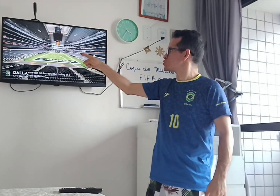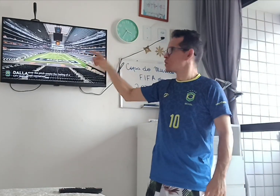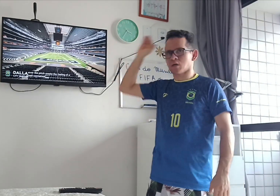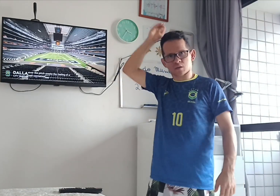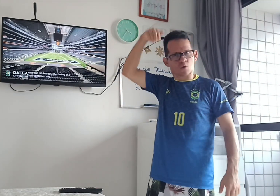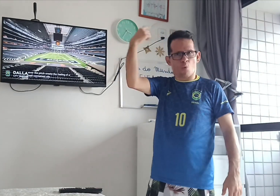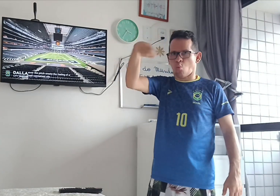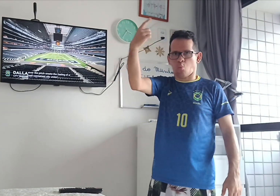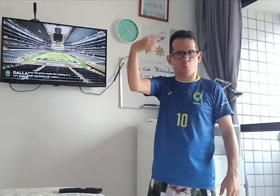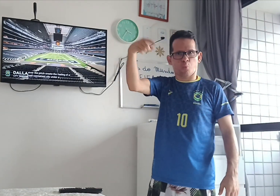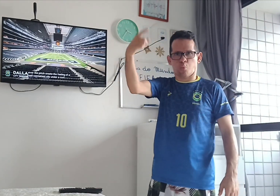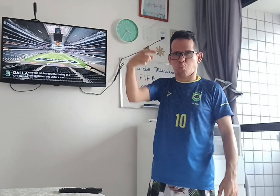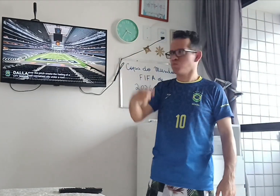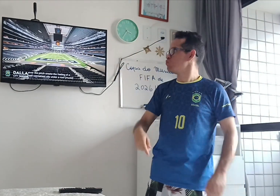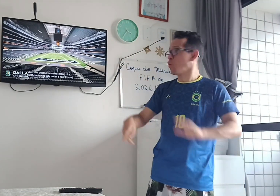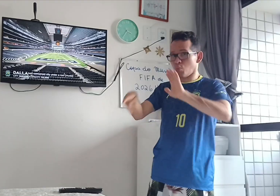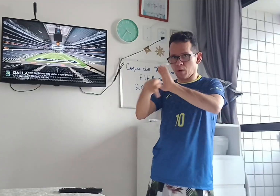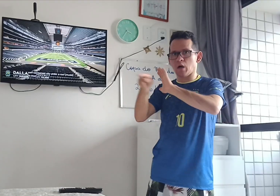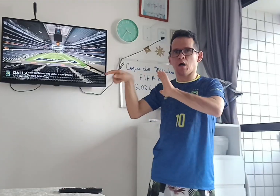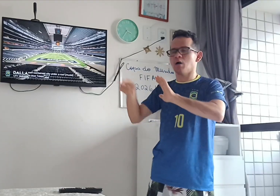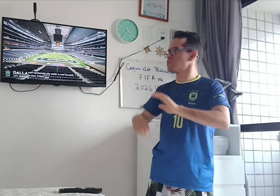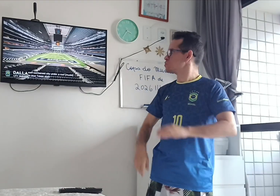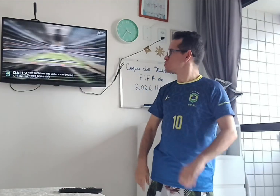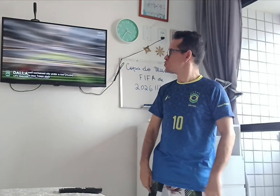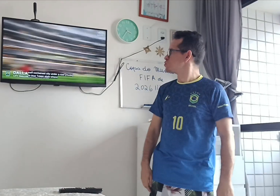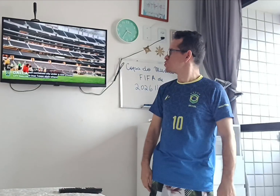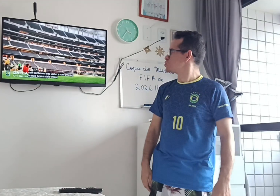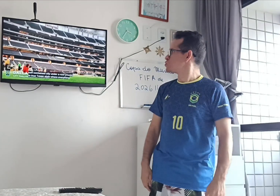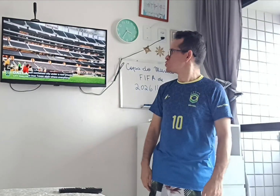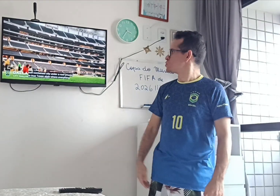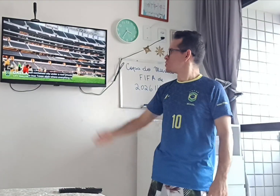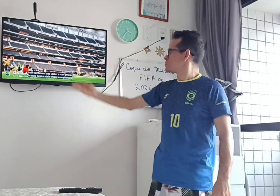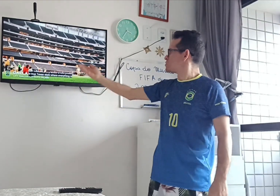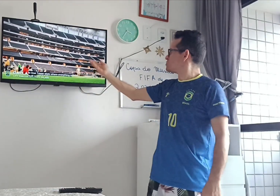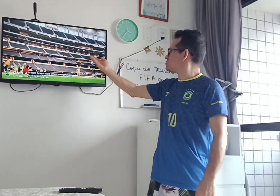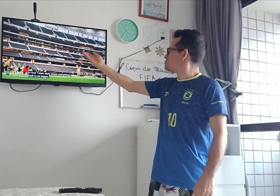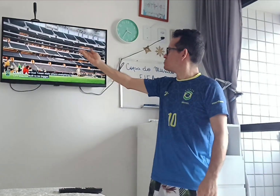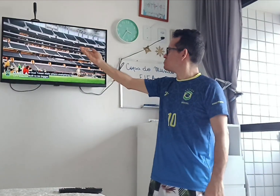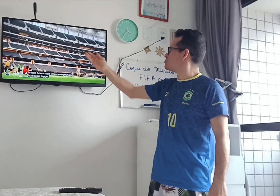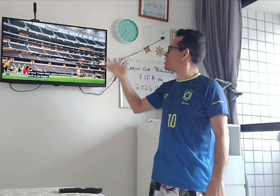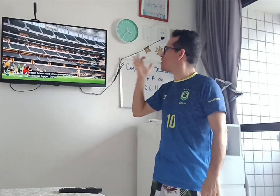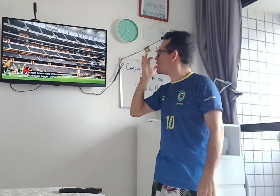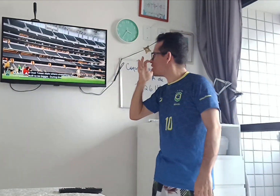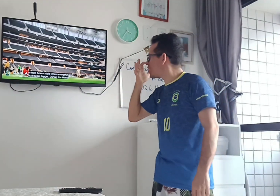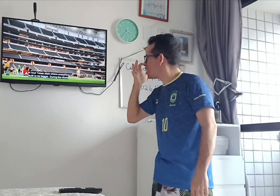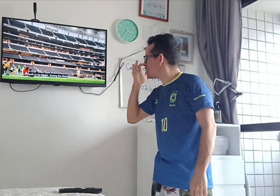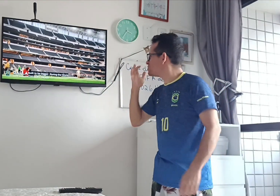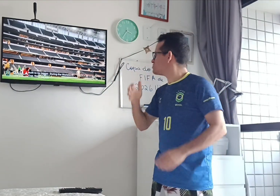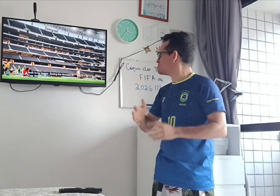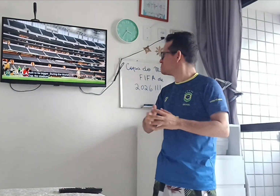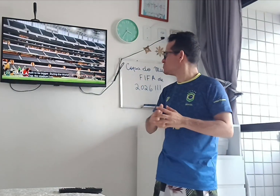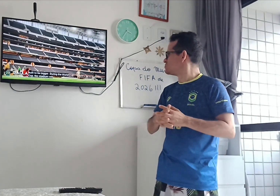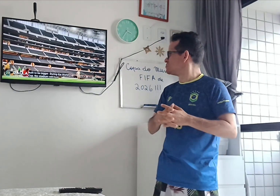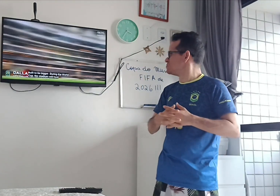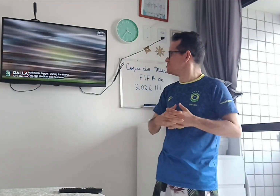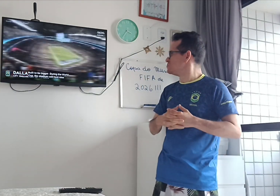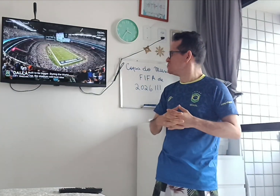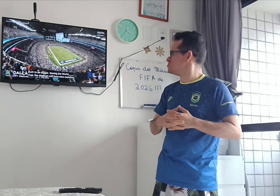self-contained city under a roof, in true Texas style where everything is built to be bigger. During the World Cup, the stadium will host 9